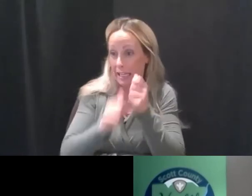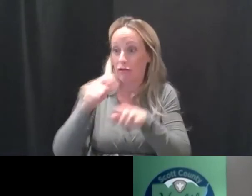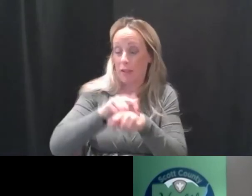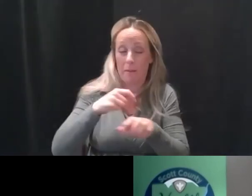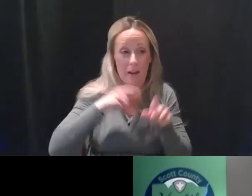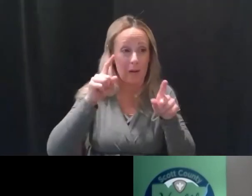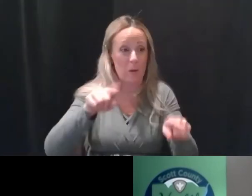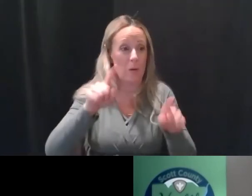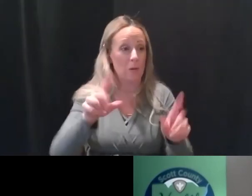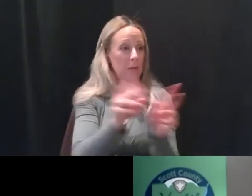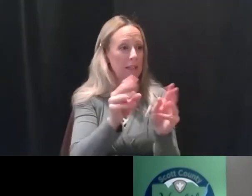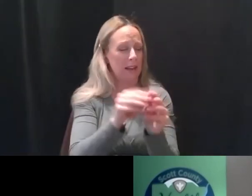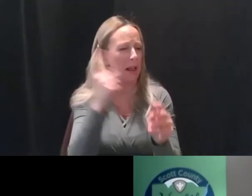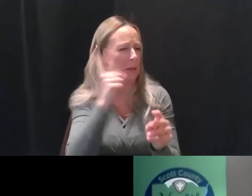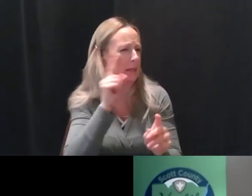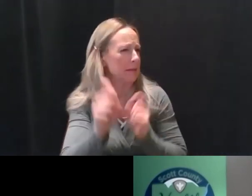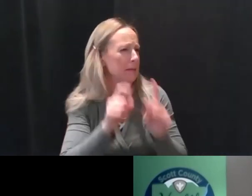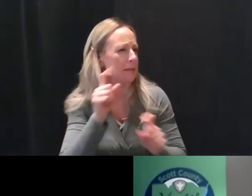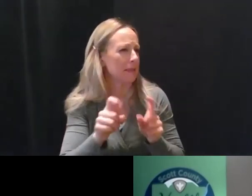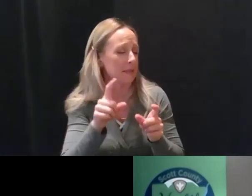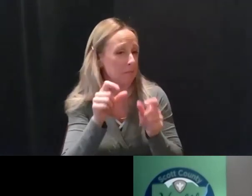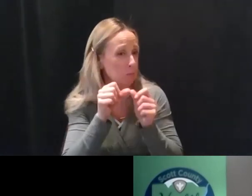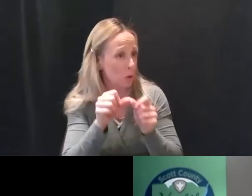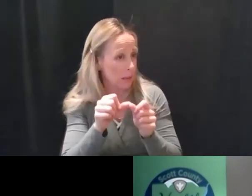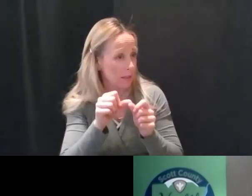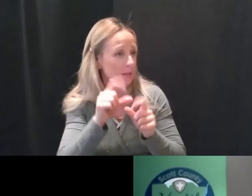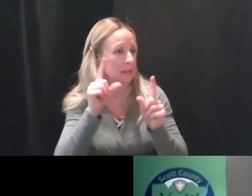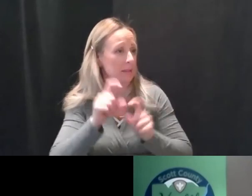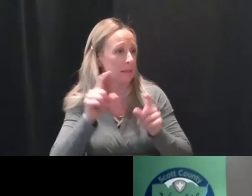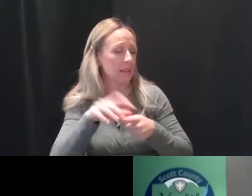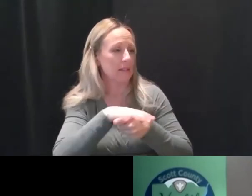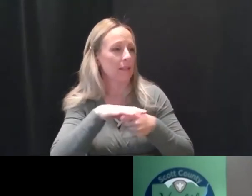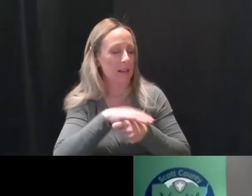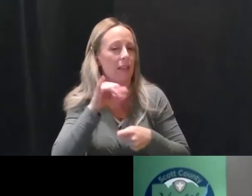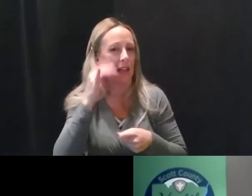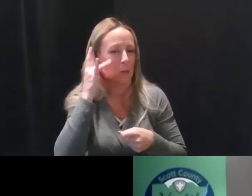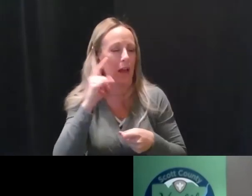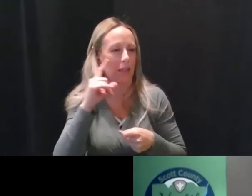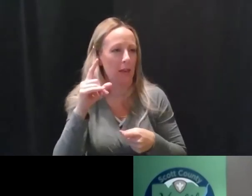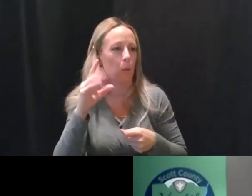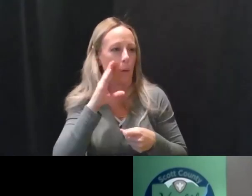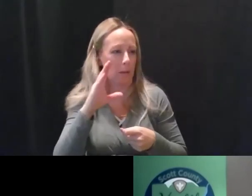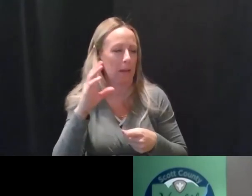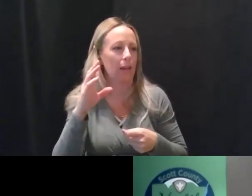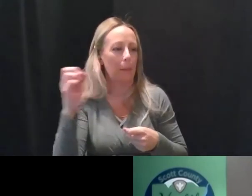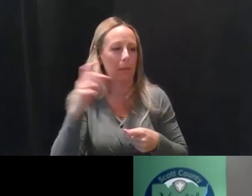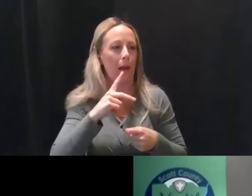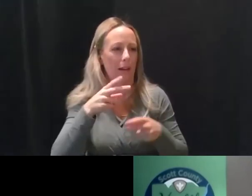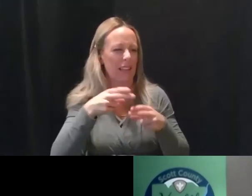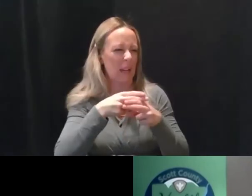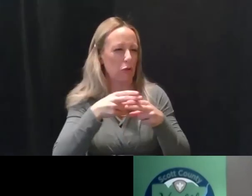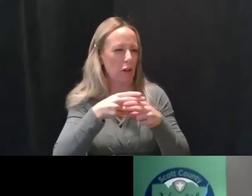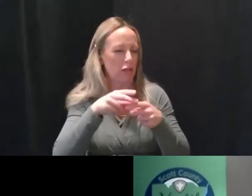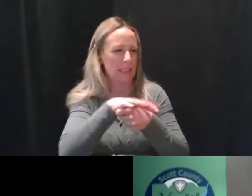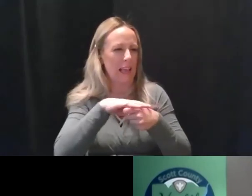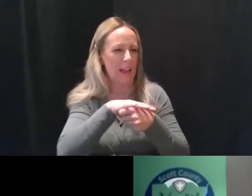open time slot in their schedule. So that's why we do have them coming back December 15th and 16th. And then again, the weekend after